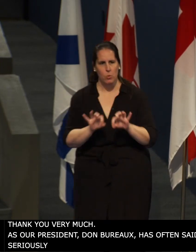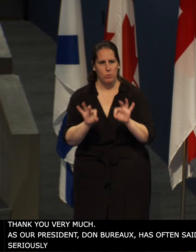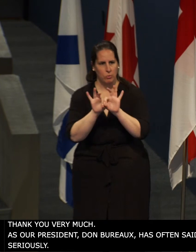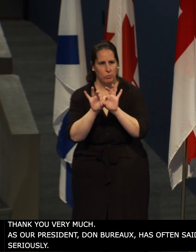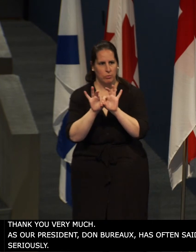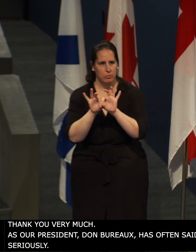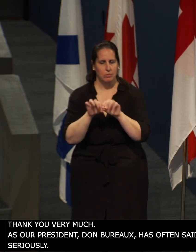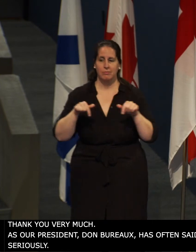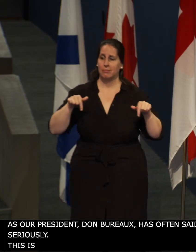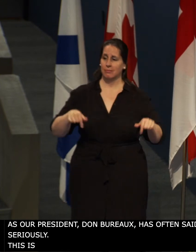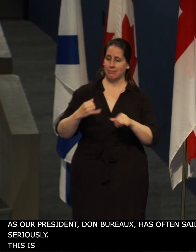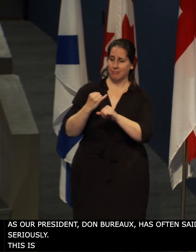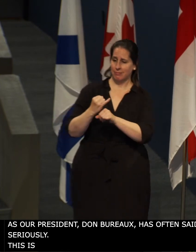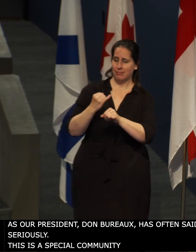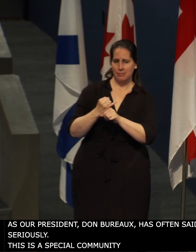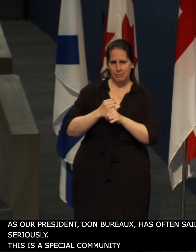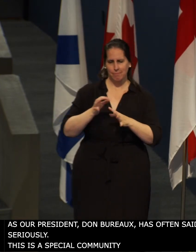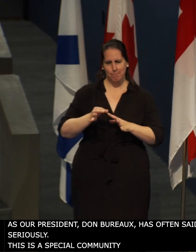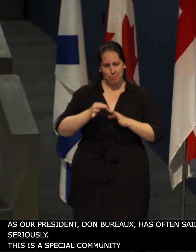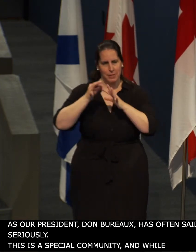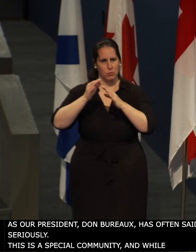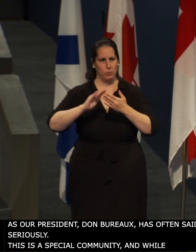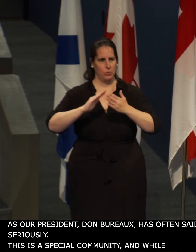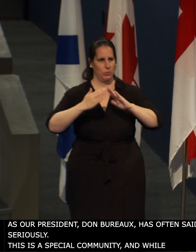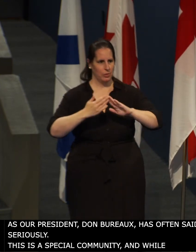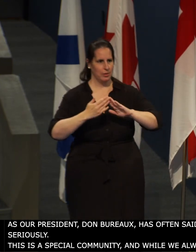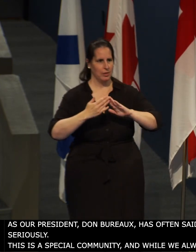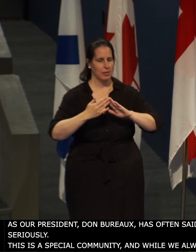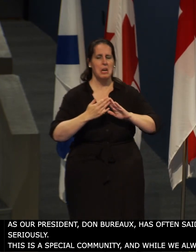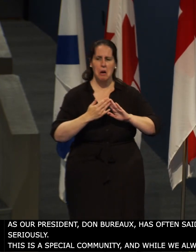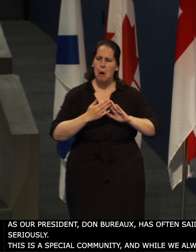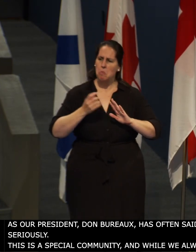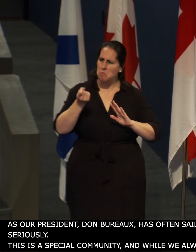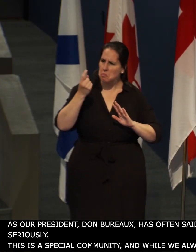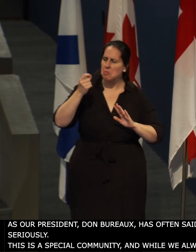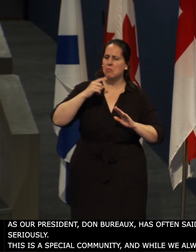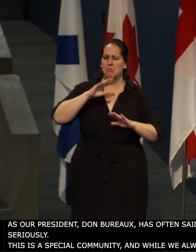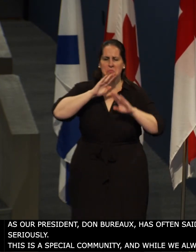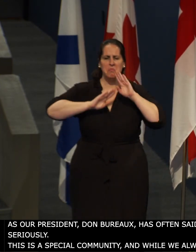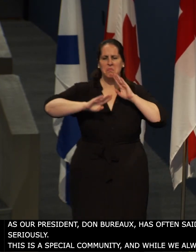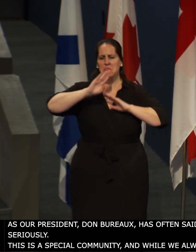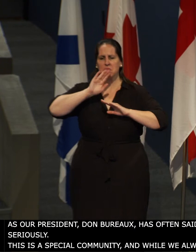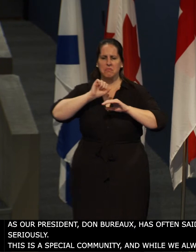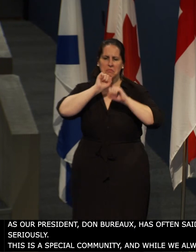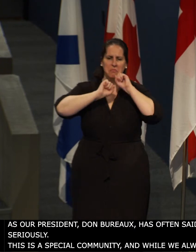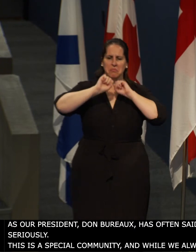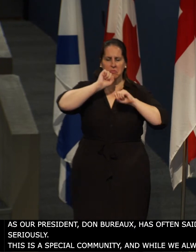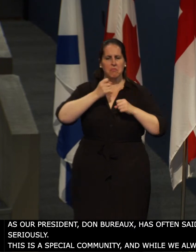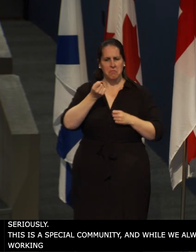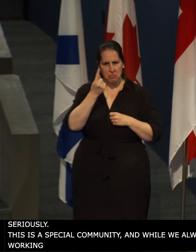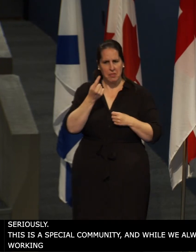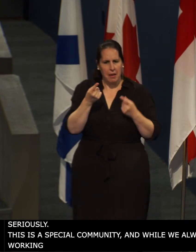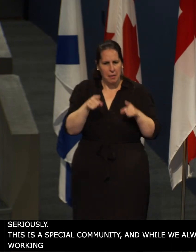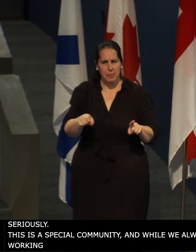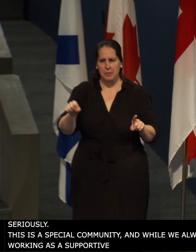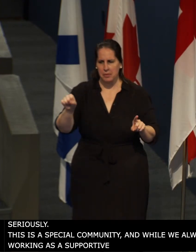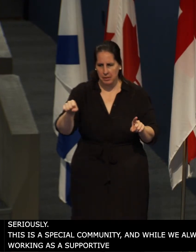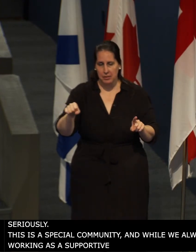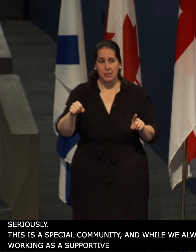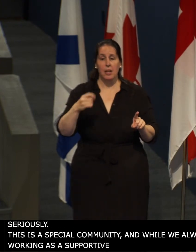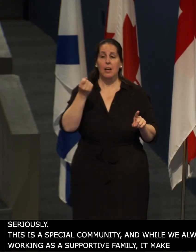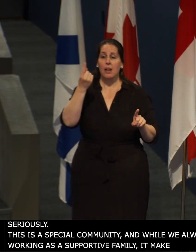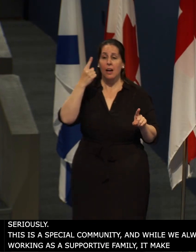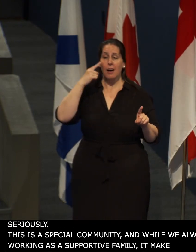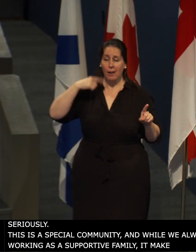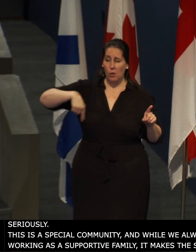special community, and while we always have our share of challenges along the way, by working as a supportive family, it makes the successes